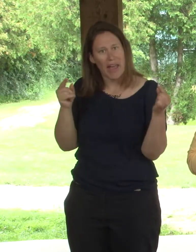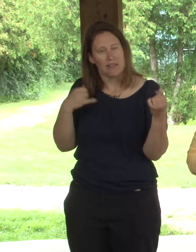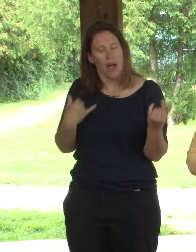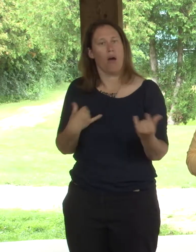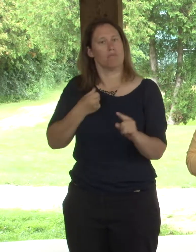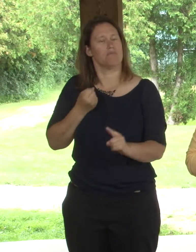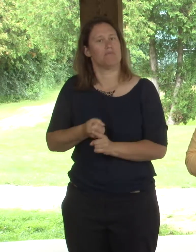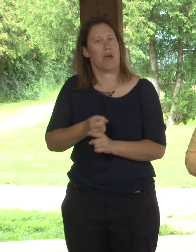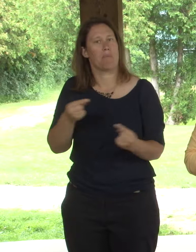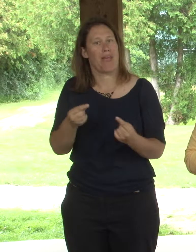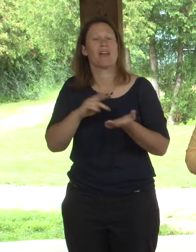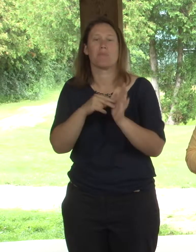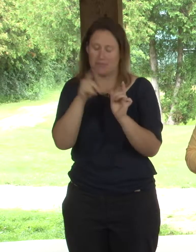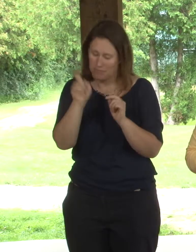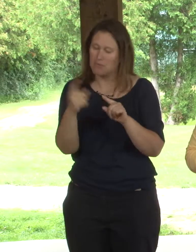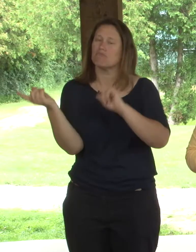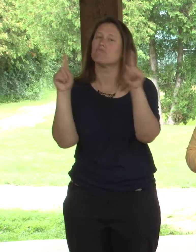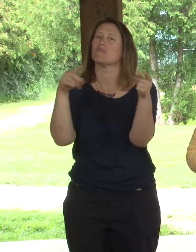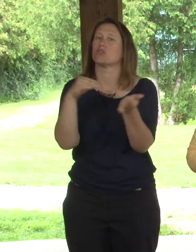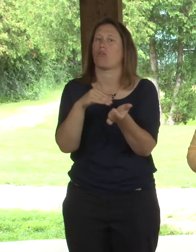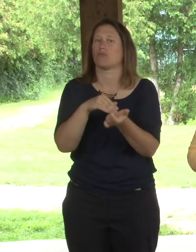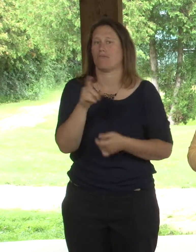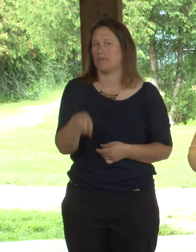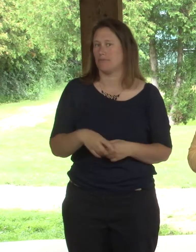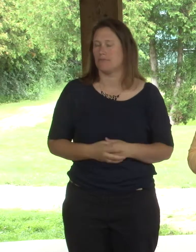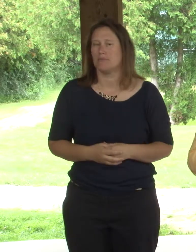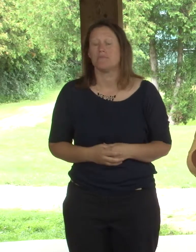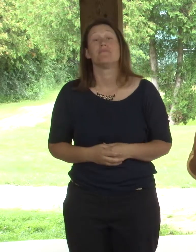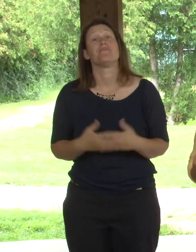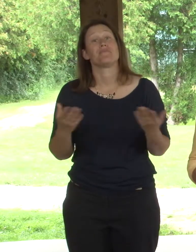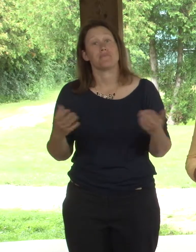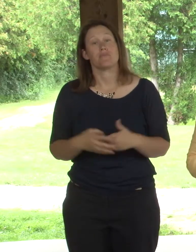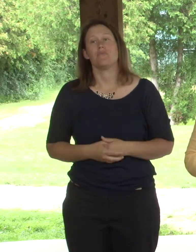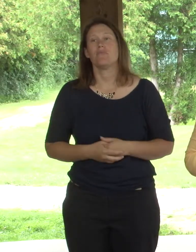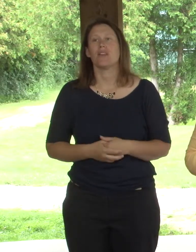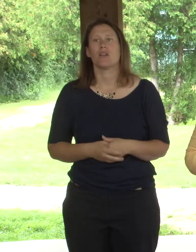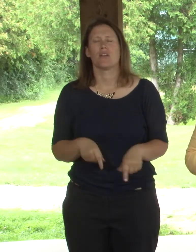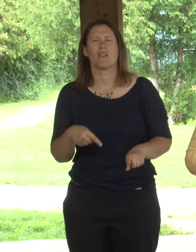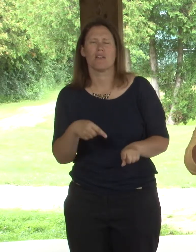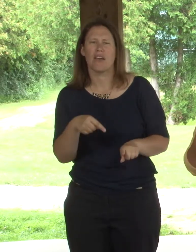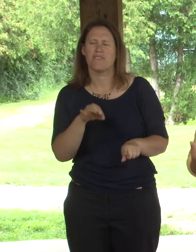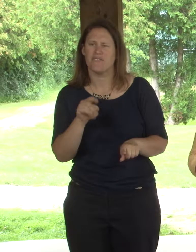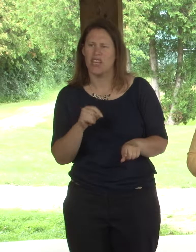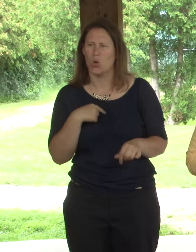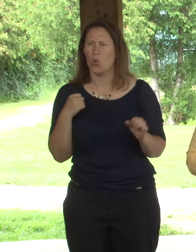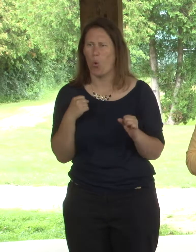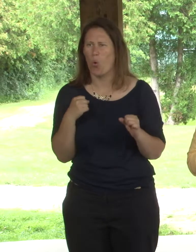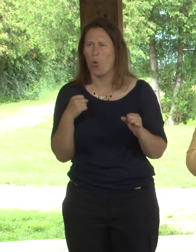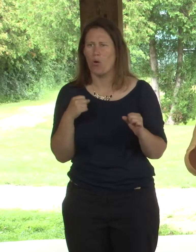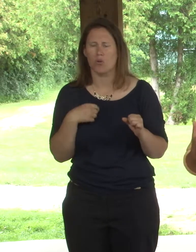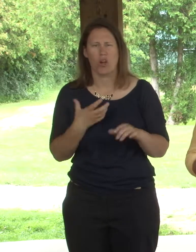healthcare practitioner. Unusual coldness, cramps, numbness,